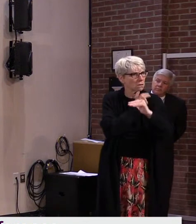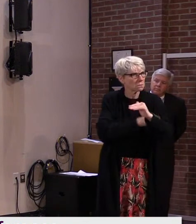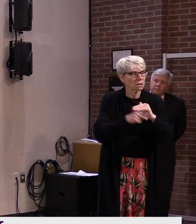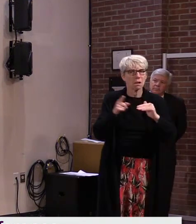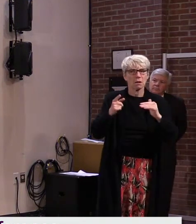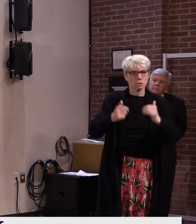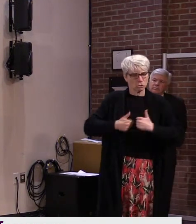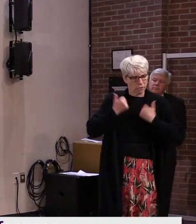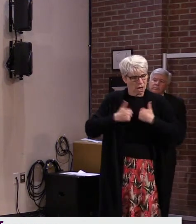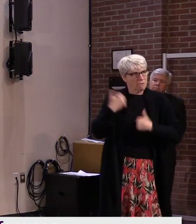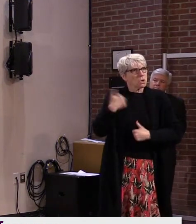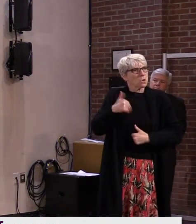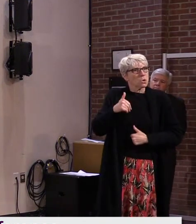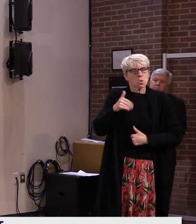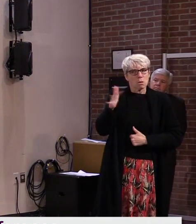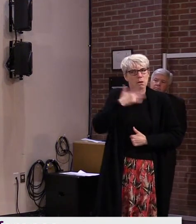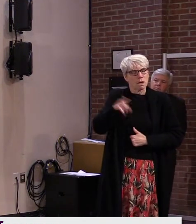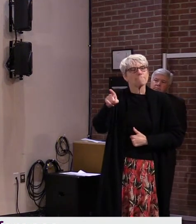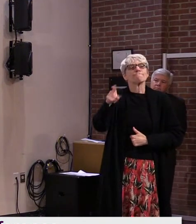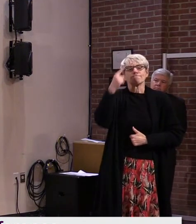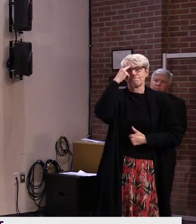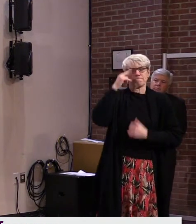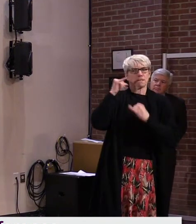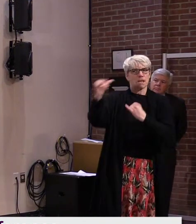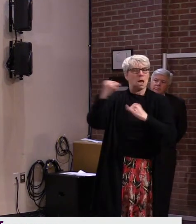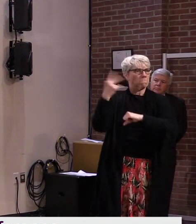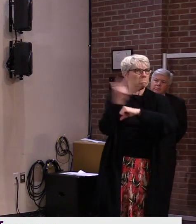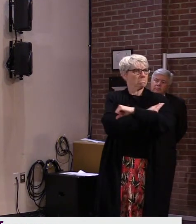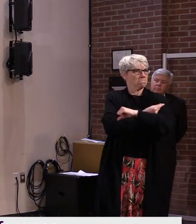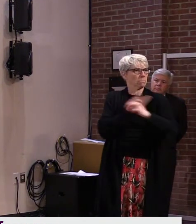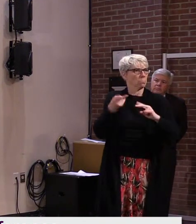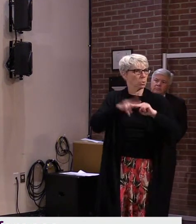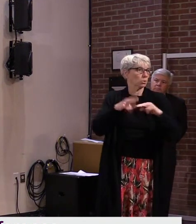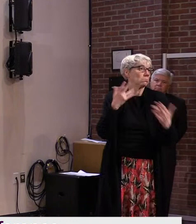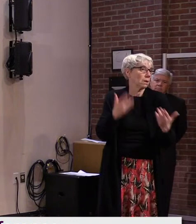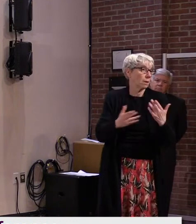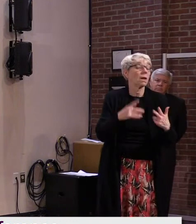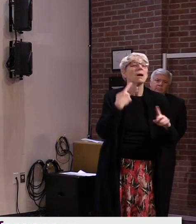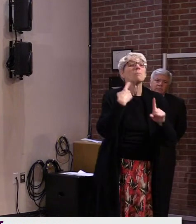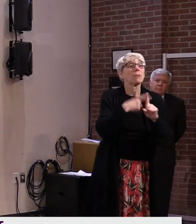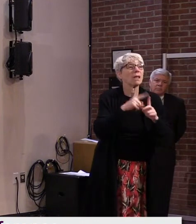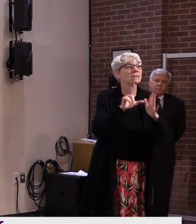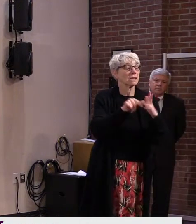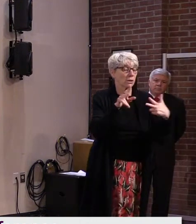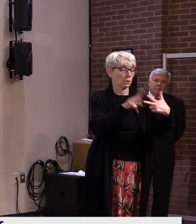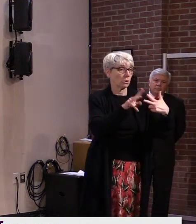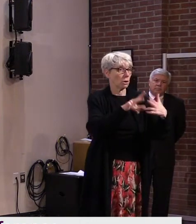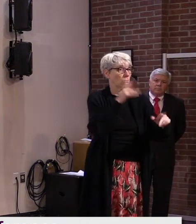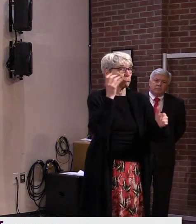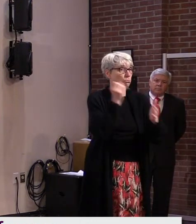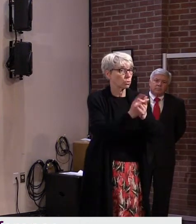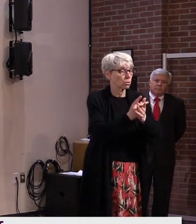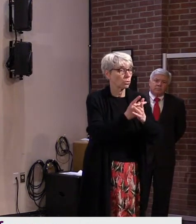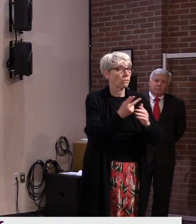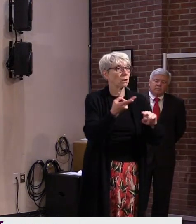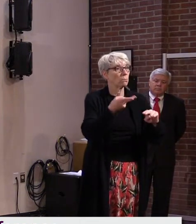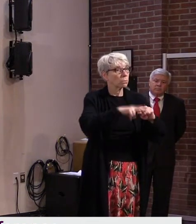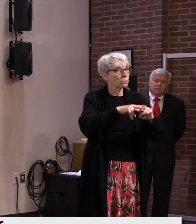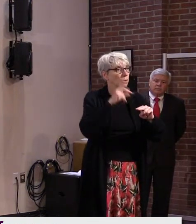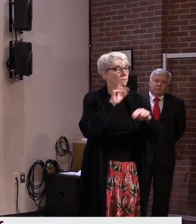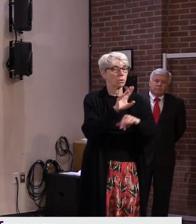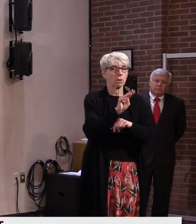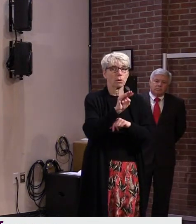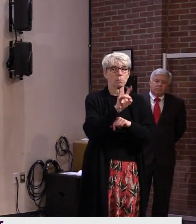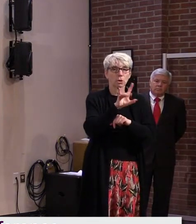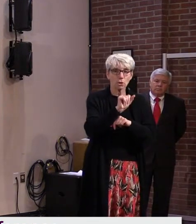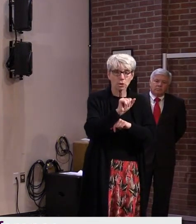dose, and maybe with Johnson & Johnson and Moderna being approved, that will increase participation as